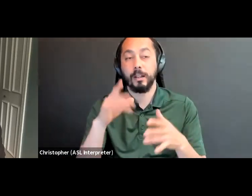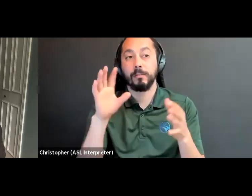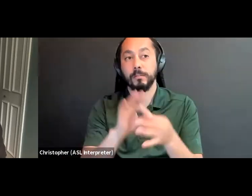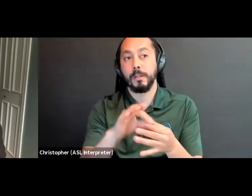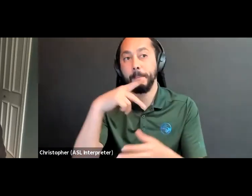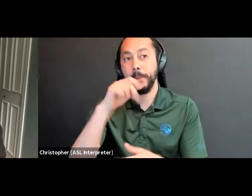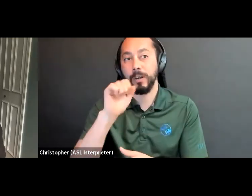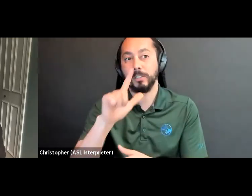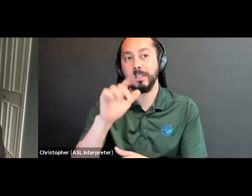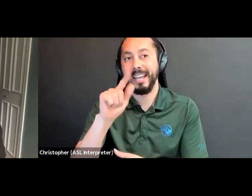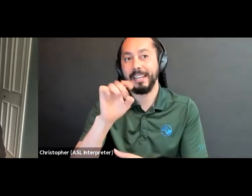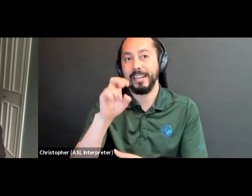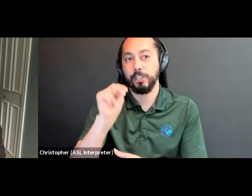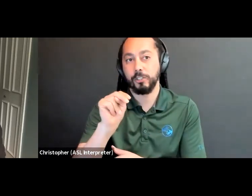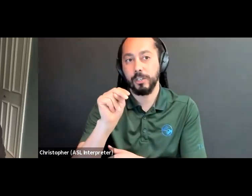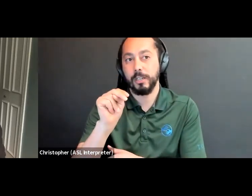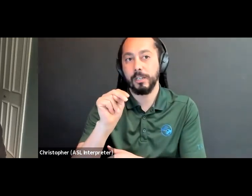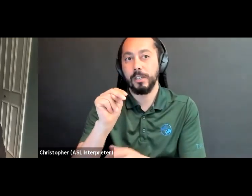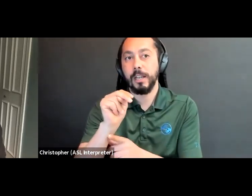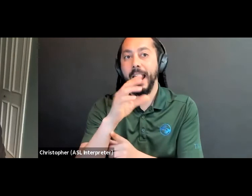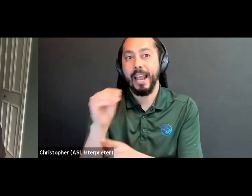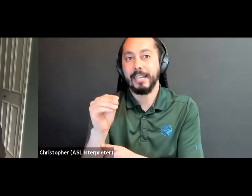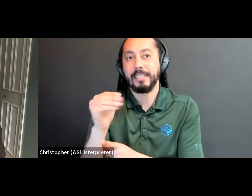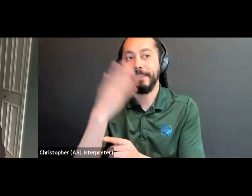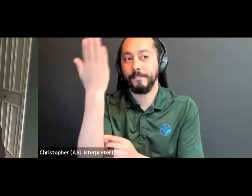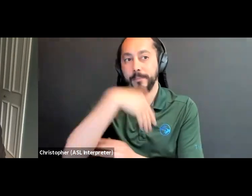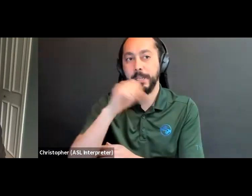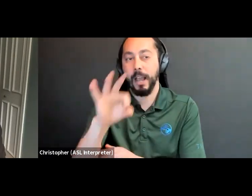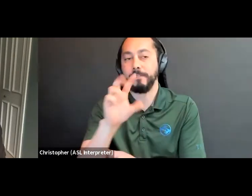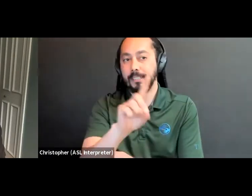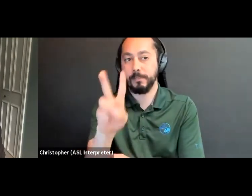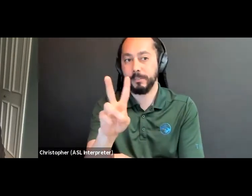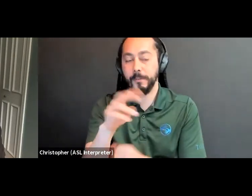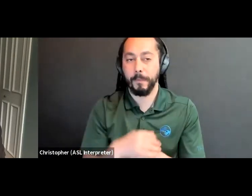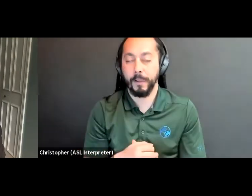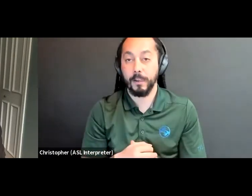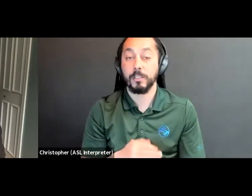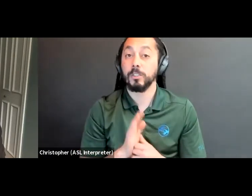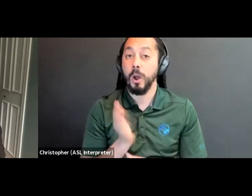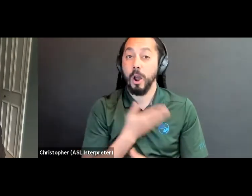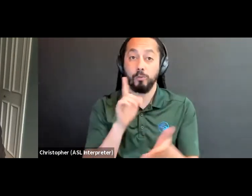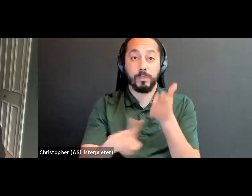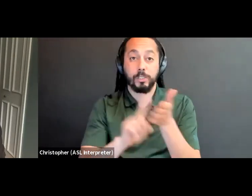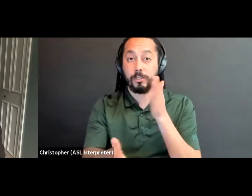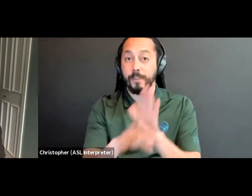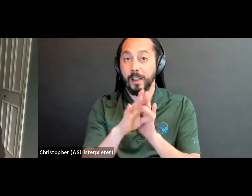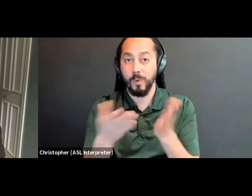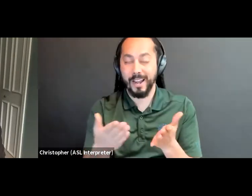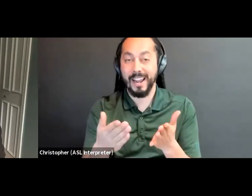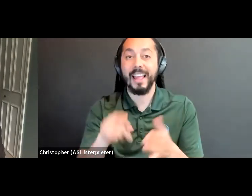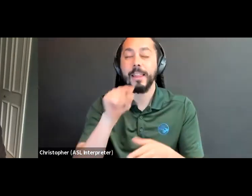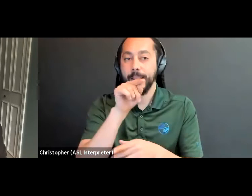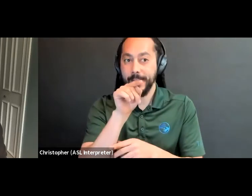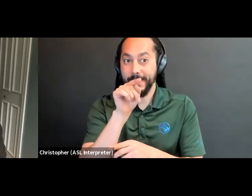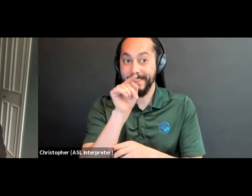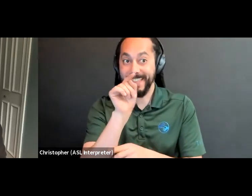invisibility of domestic violence. And that really, what we've seen in our research findings is that really goes in both directions in terms